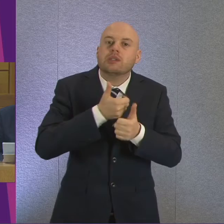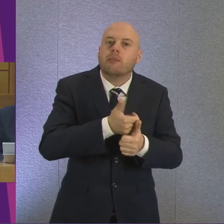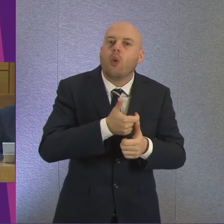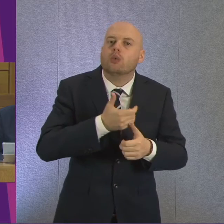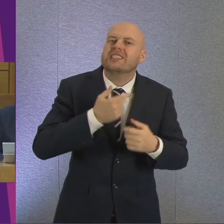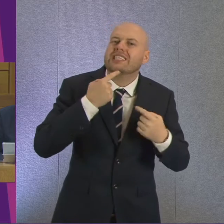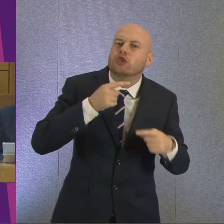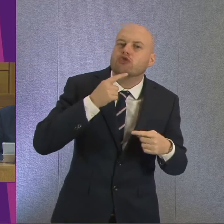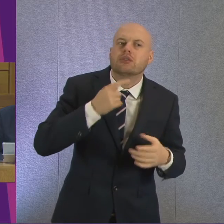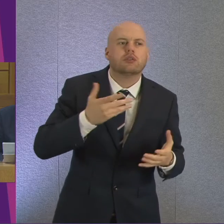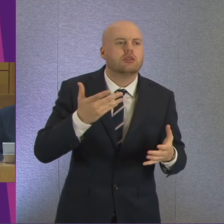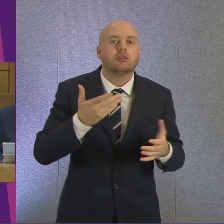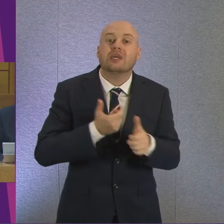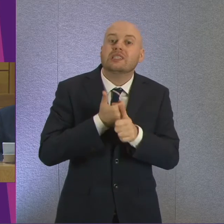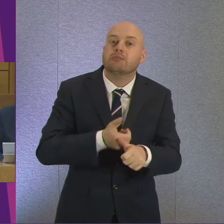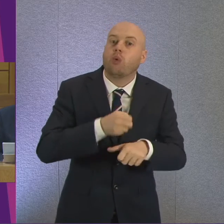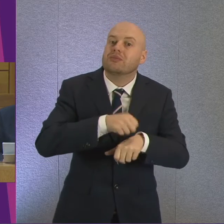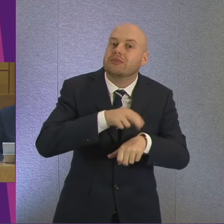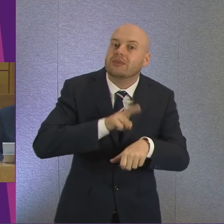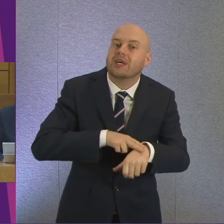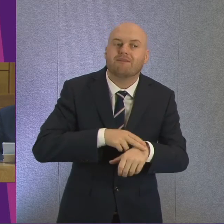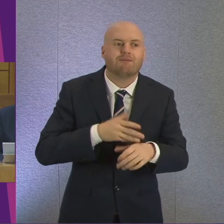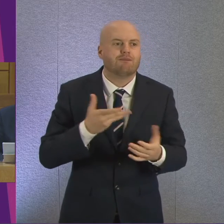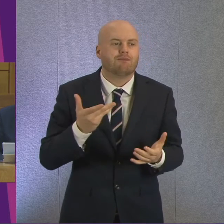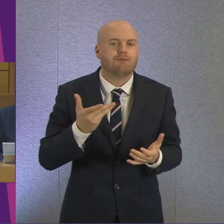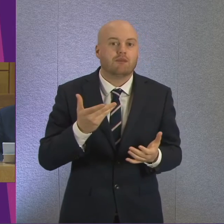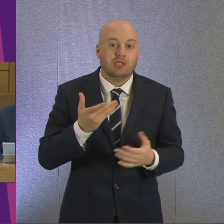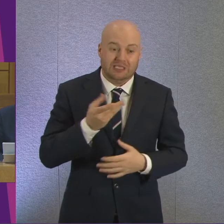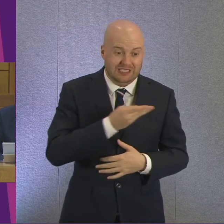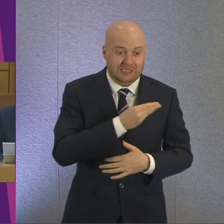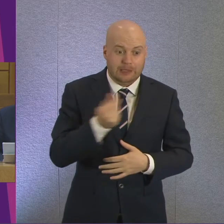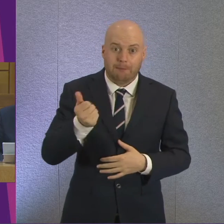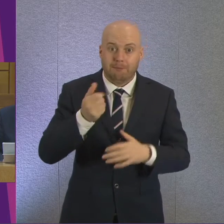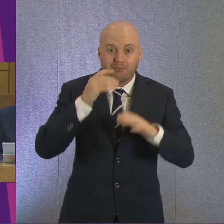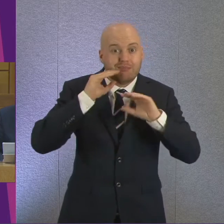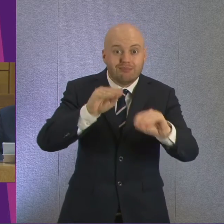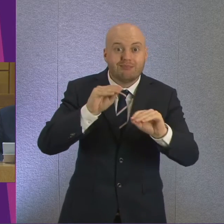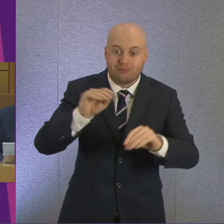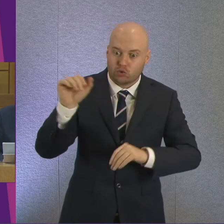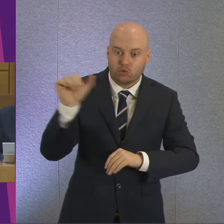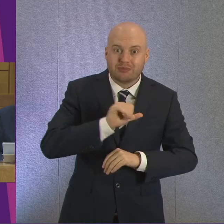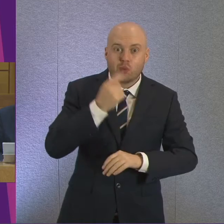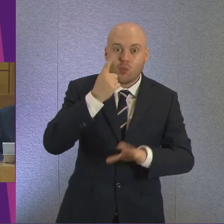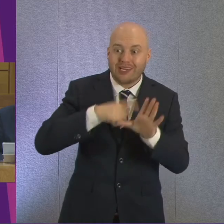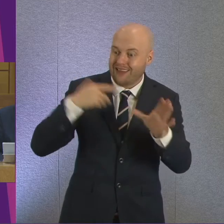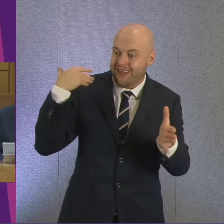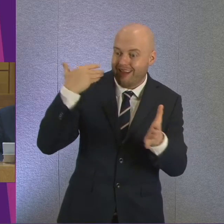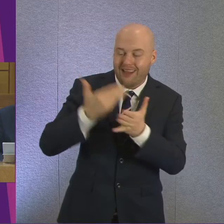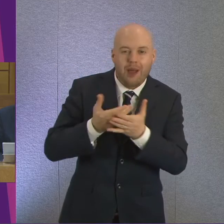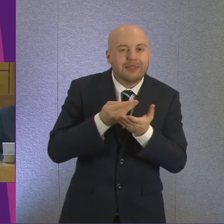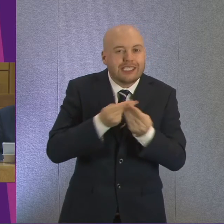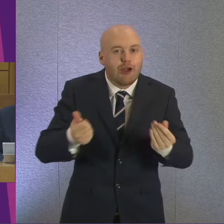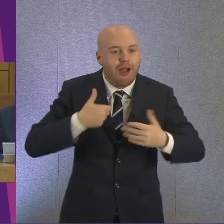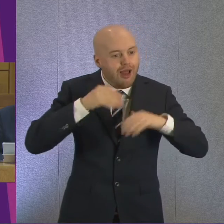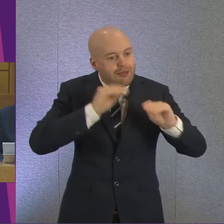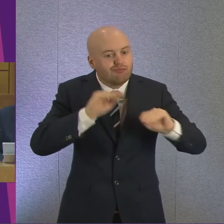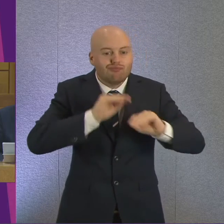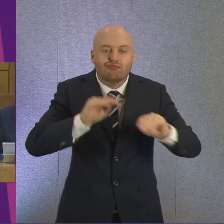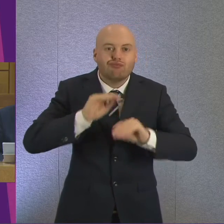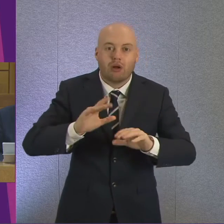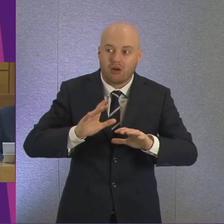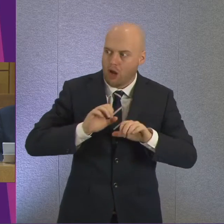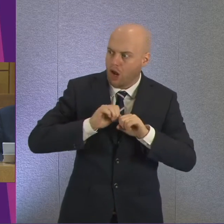can recover at least some of the lost educational ground. So can the Minister tell us what plans are being made